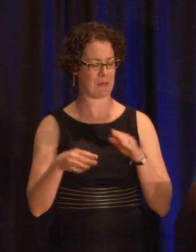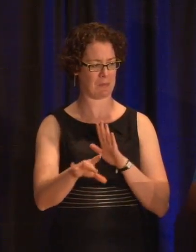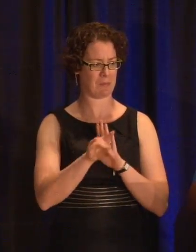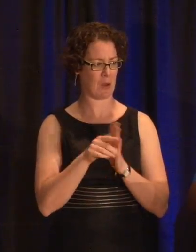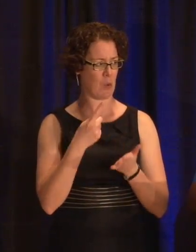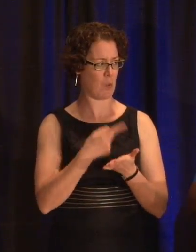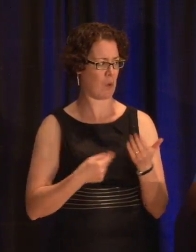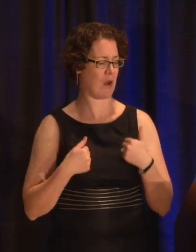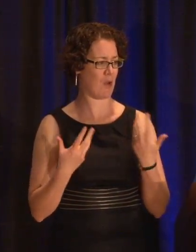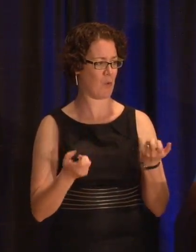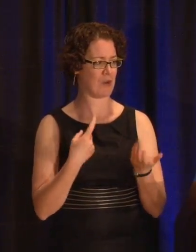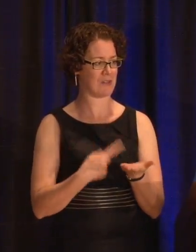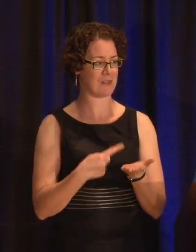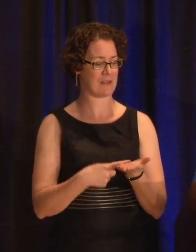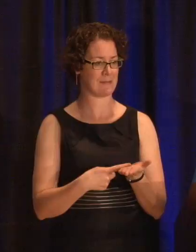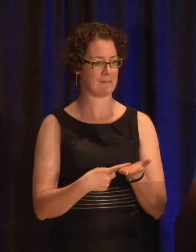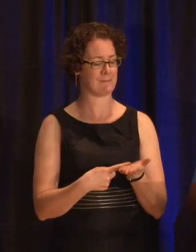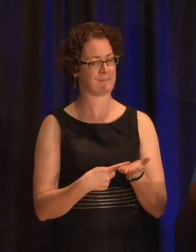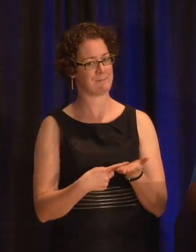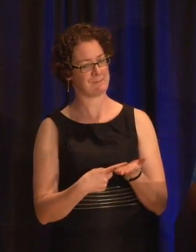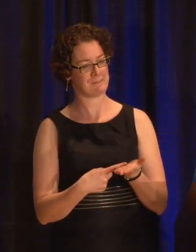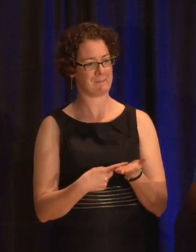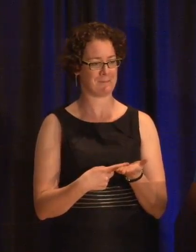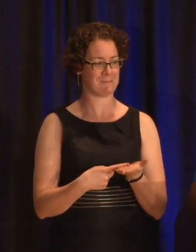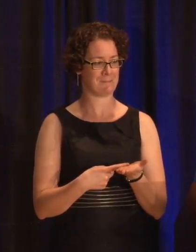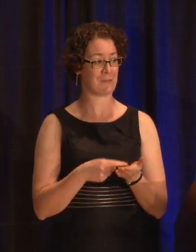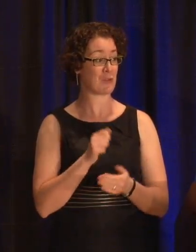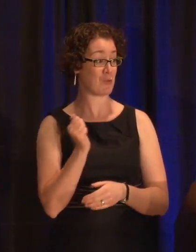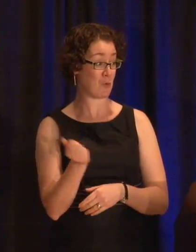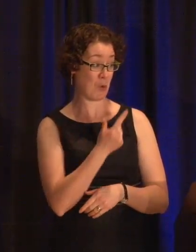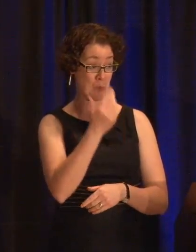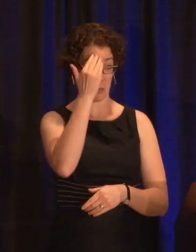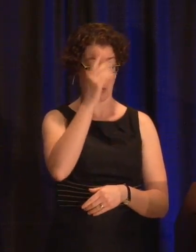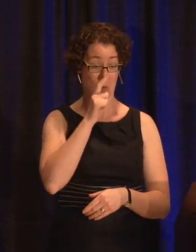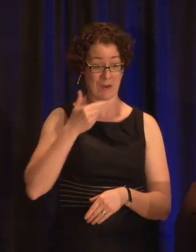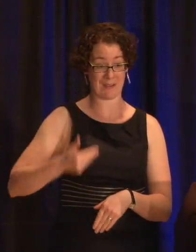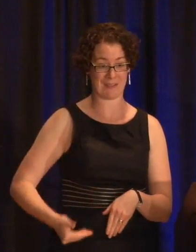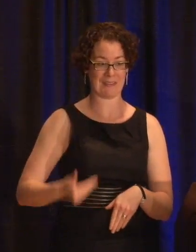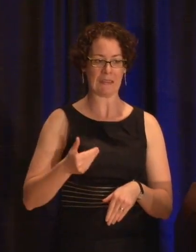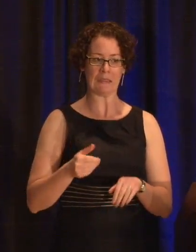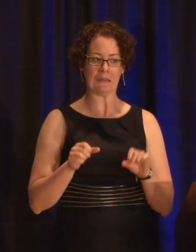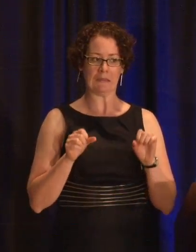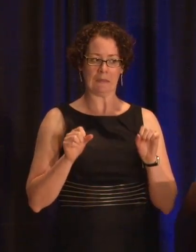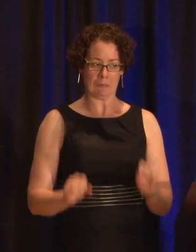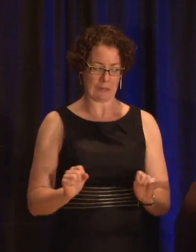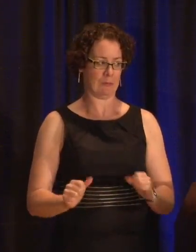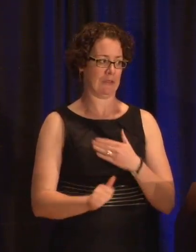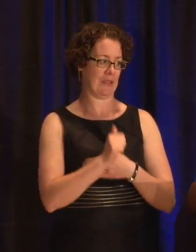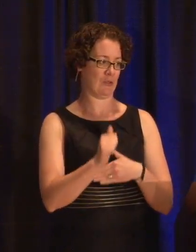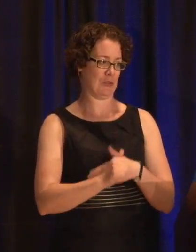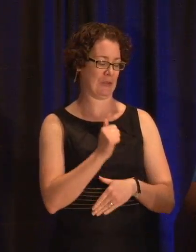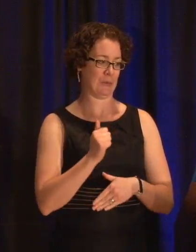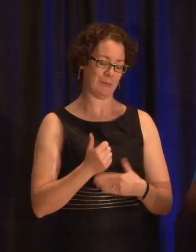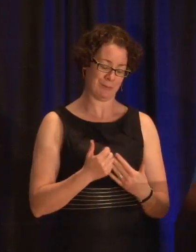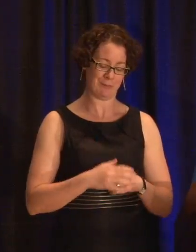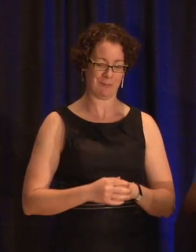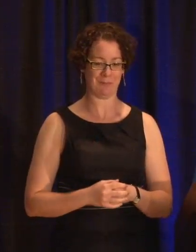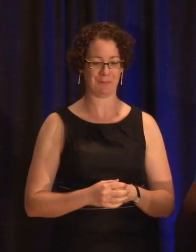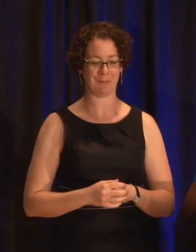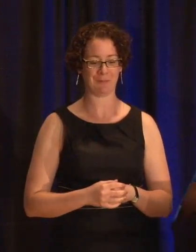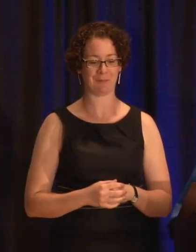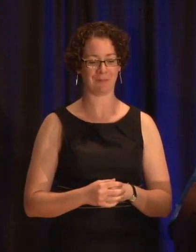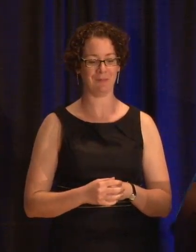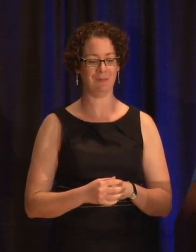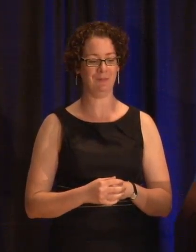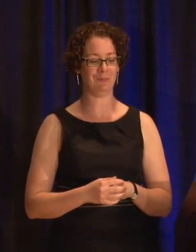what I would like to discuss. To those of you who know me, you know that this could be dangerous.